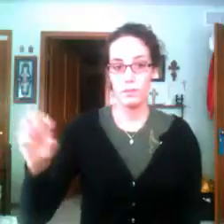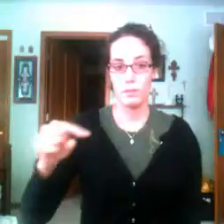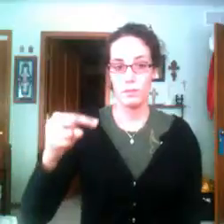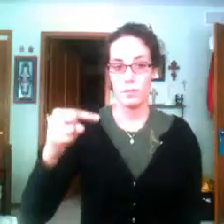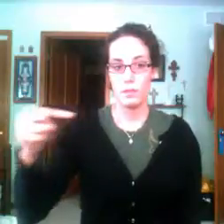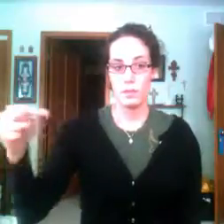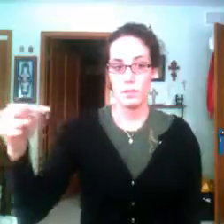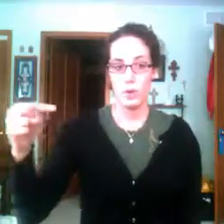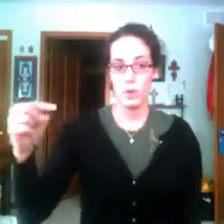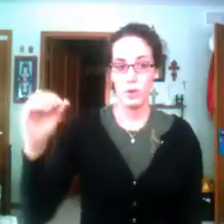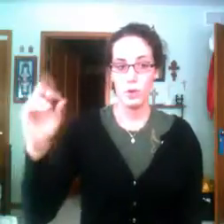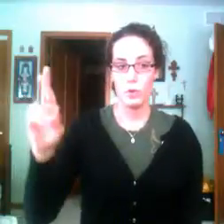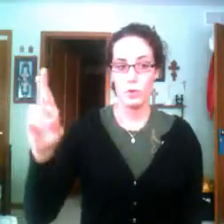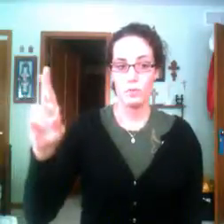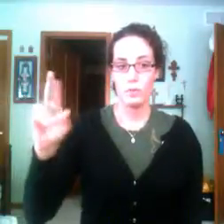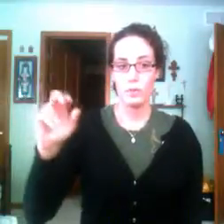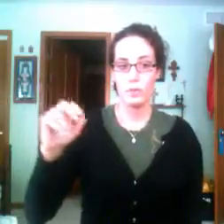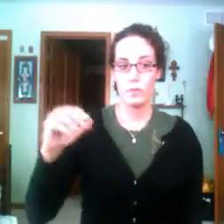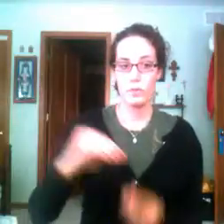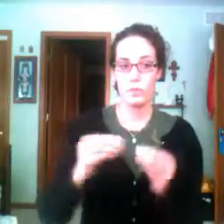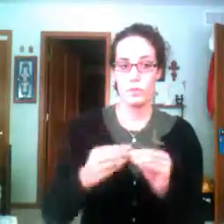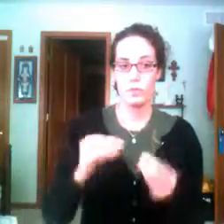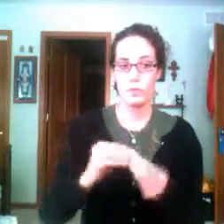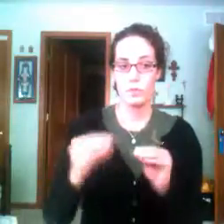means the number repeats itself forever.